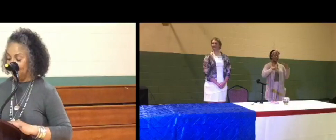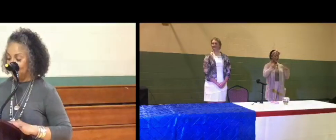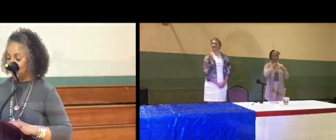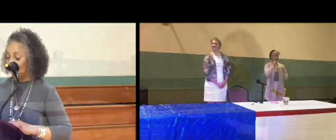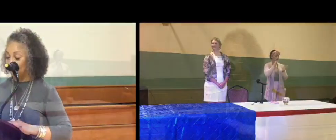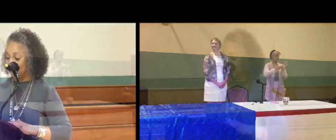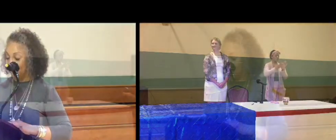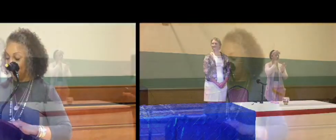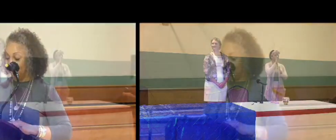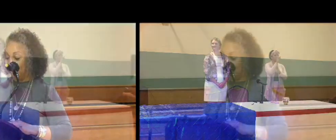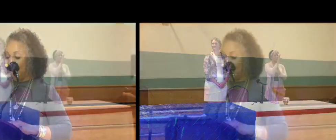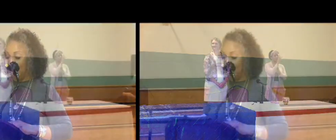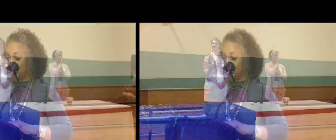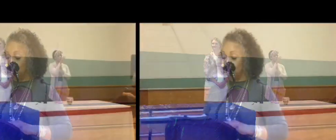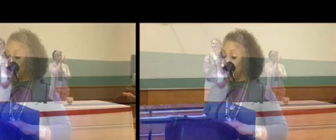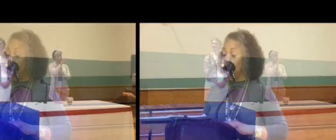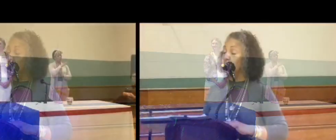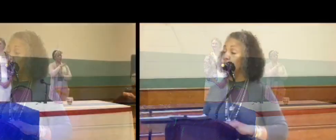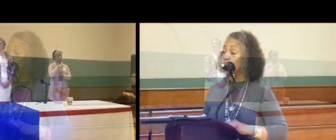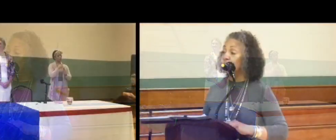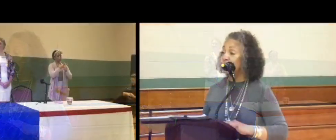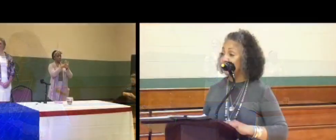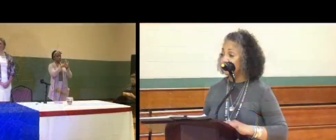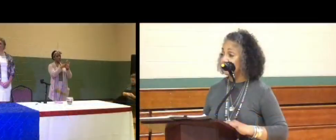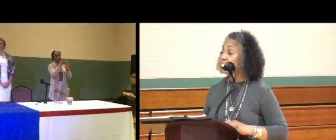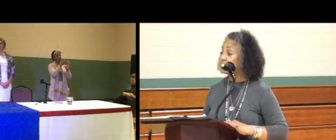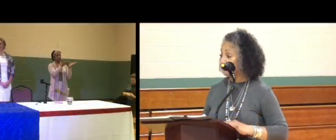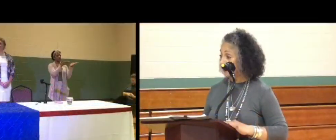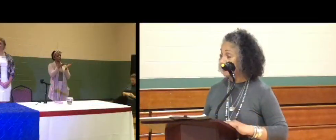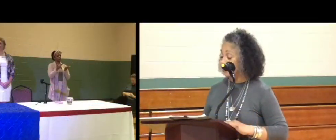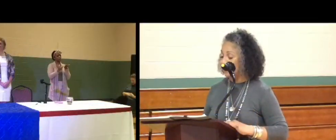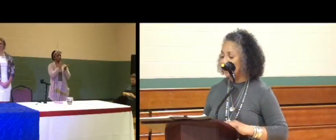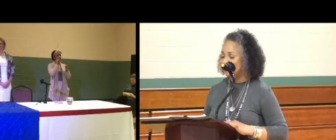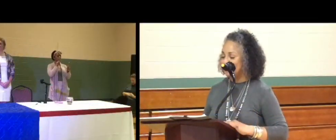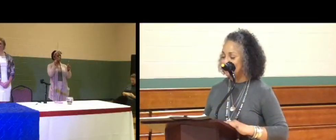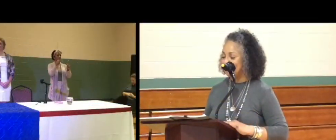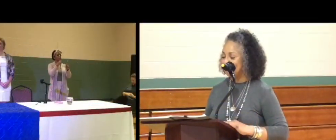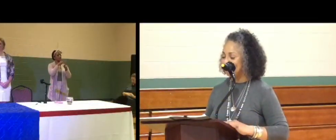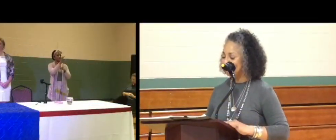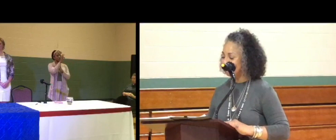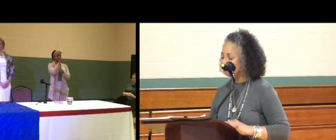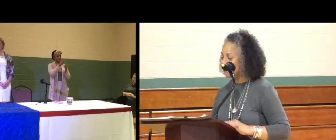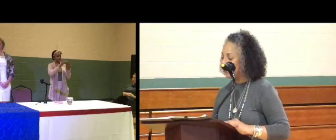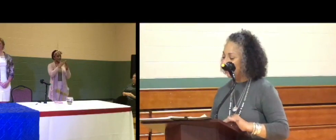Ward Council Representative and to bring a new perspective to Flint City Council.